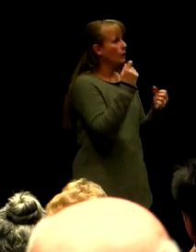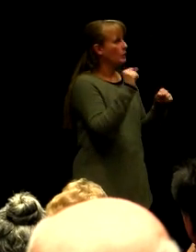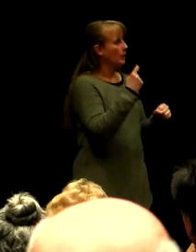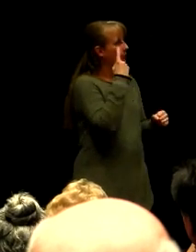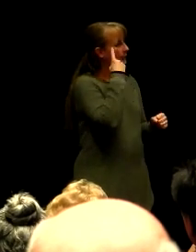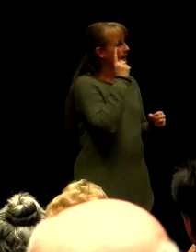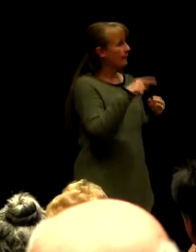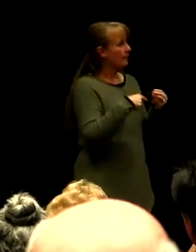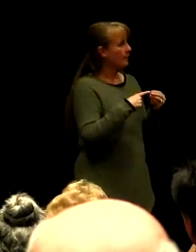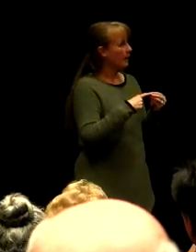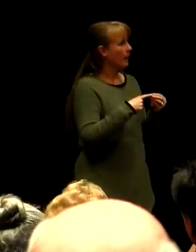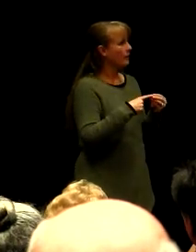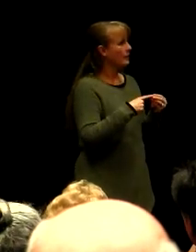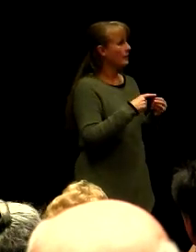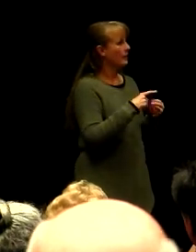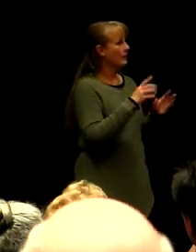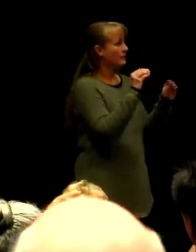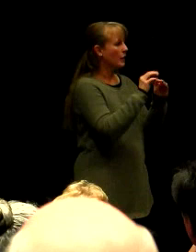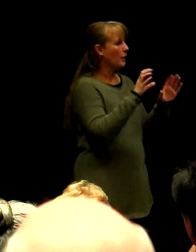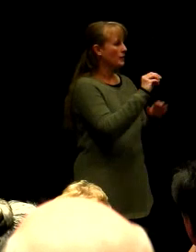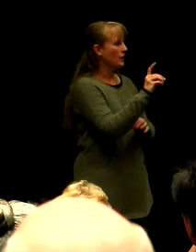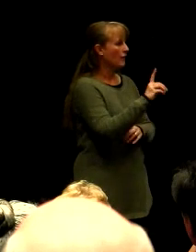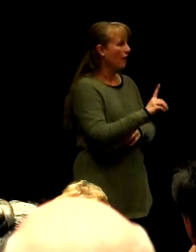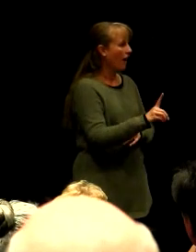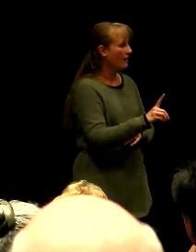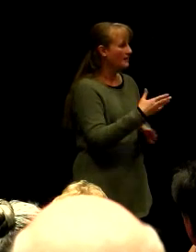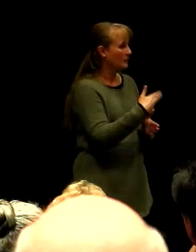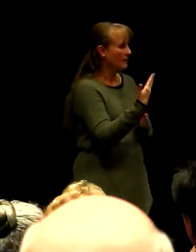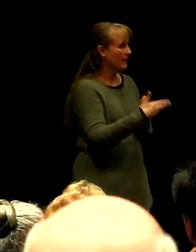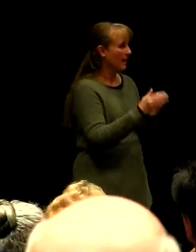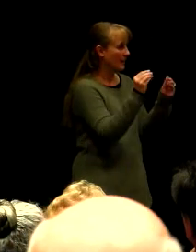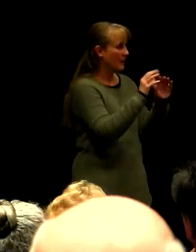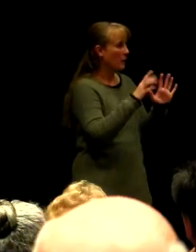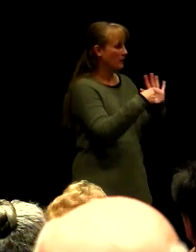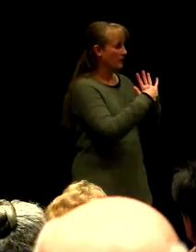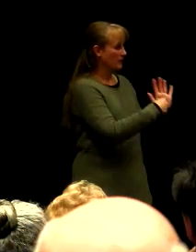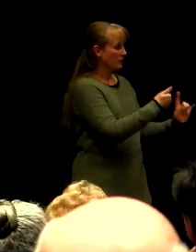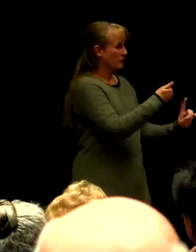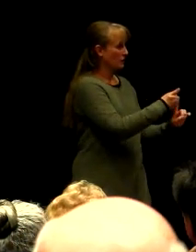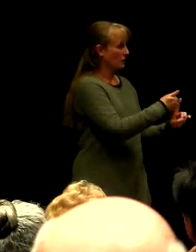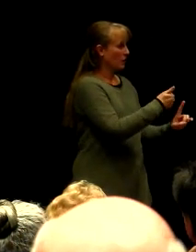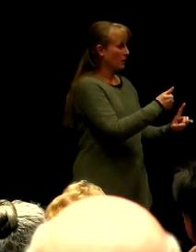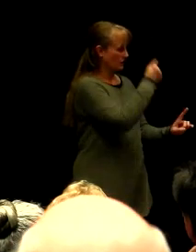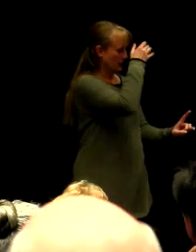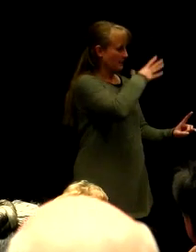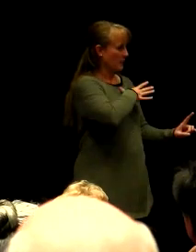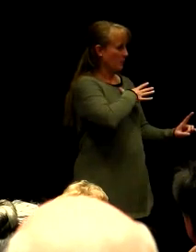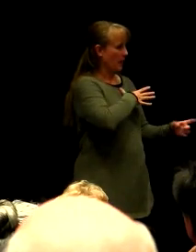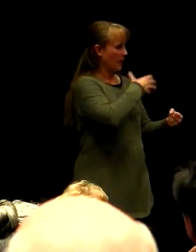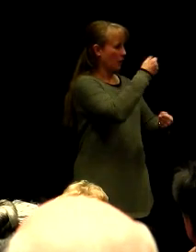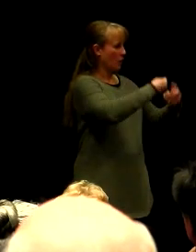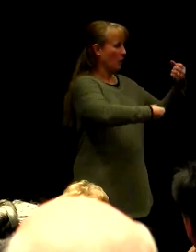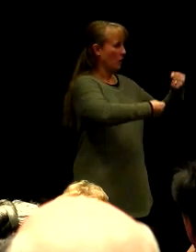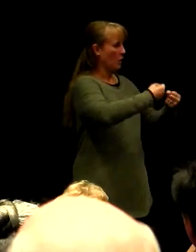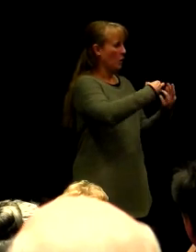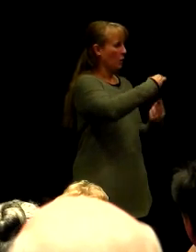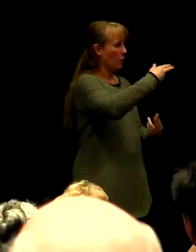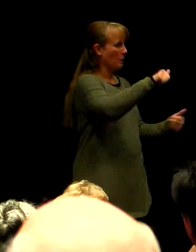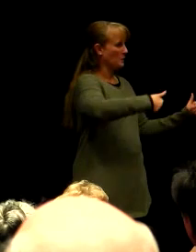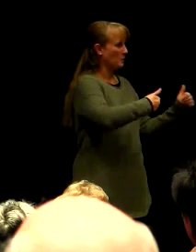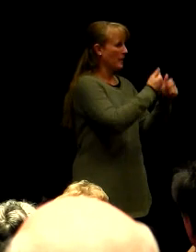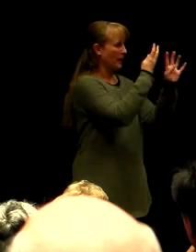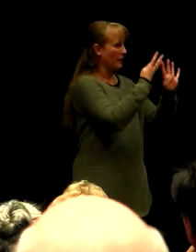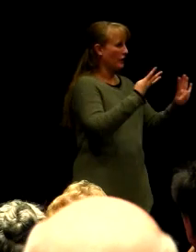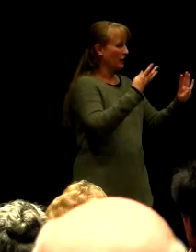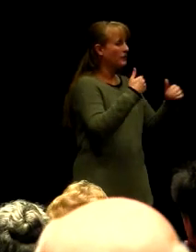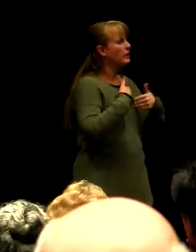up with is The Wizard of Oz, where at the end the wizard is shown to be just a man pulling ropes behind a curtain. I wonder if you